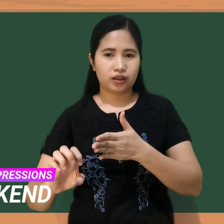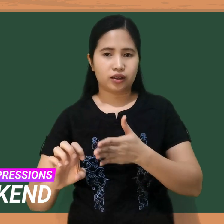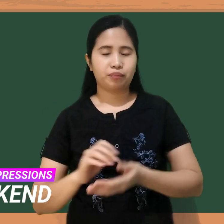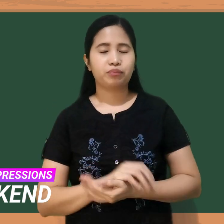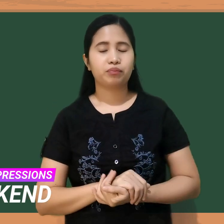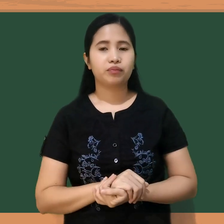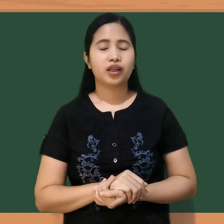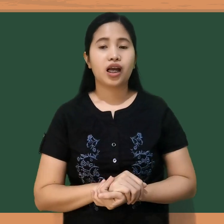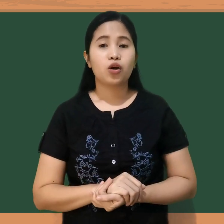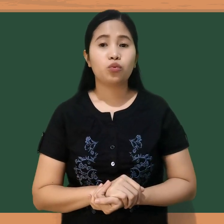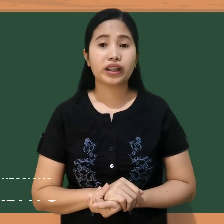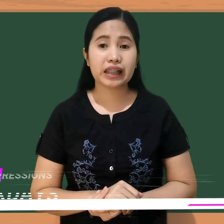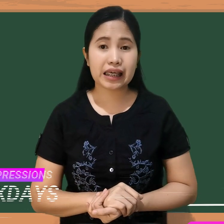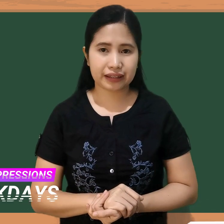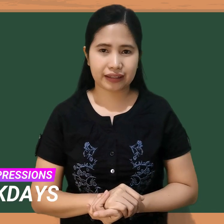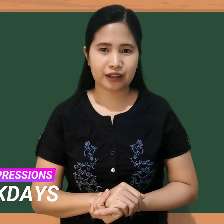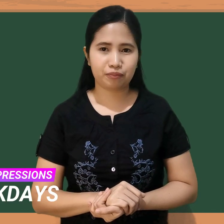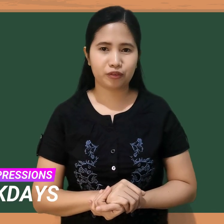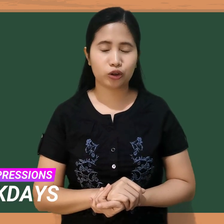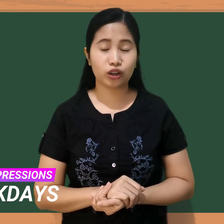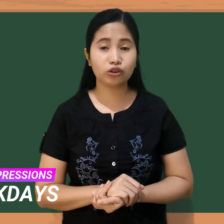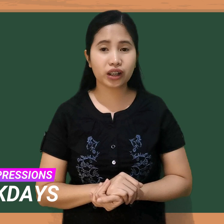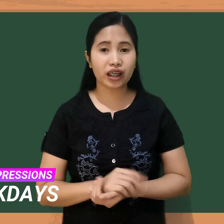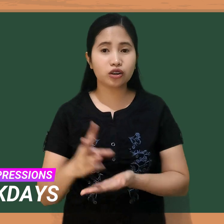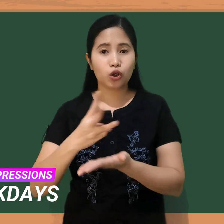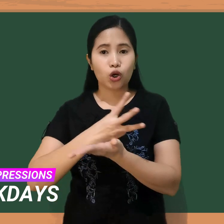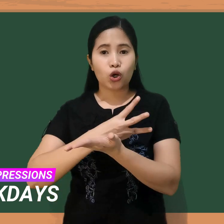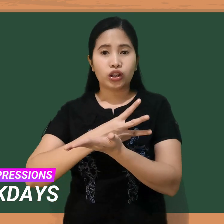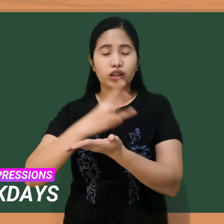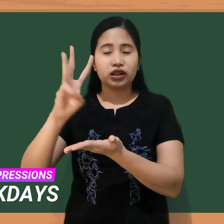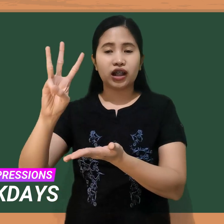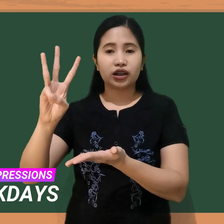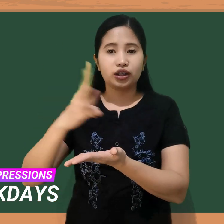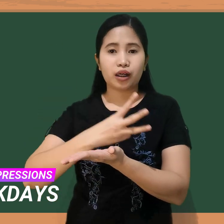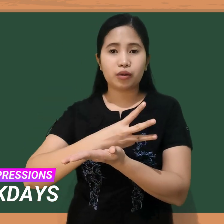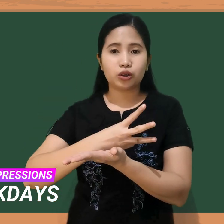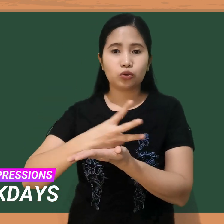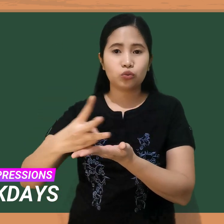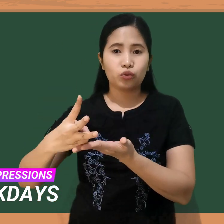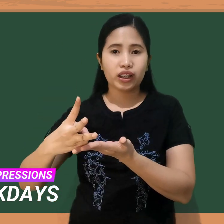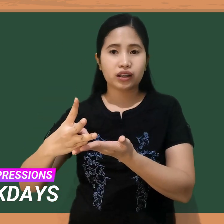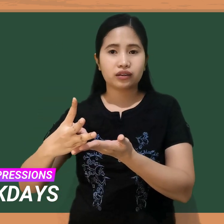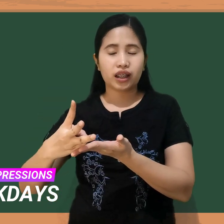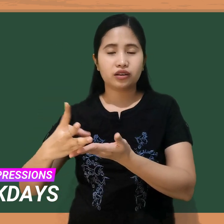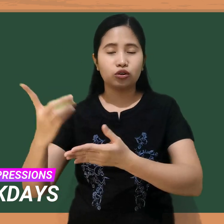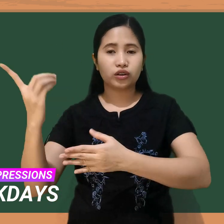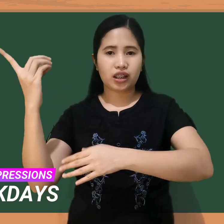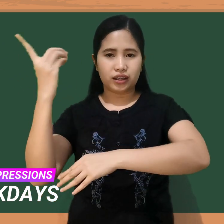Weekends. Weekdays. So, ganun din. Initial letter W, week, then yung